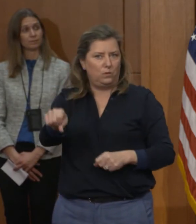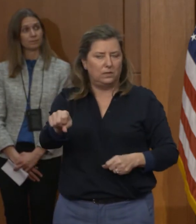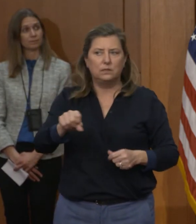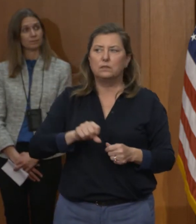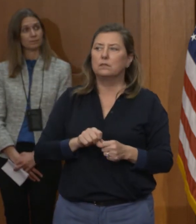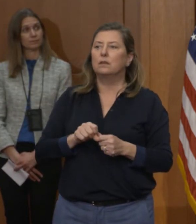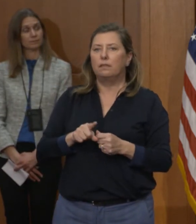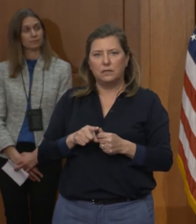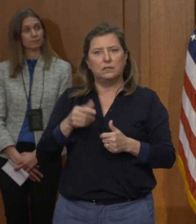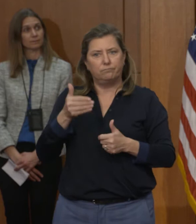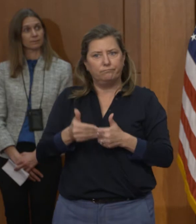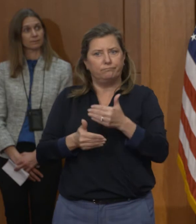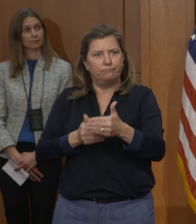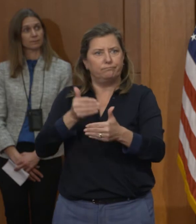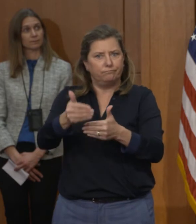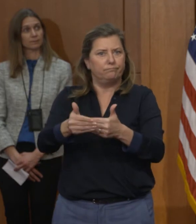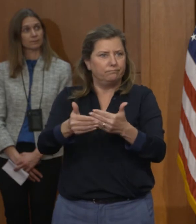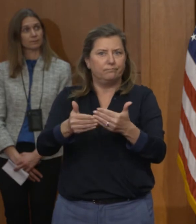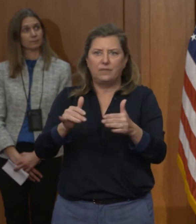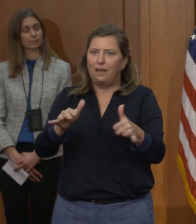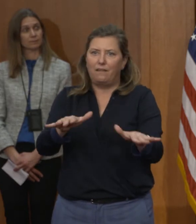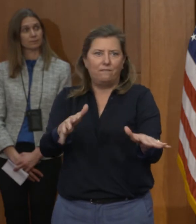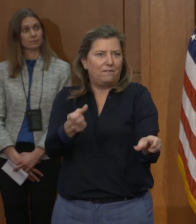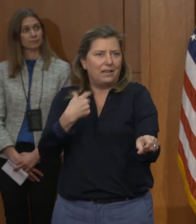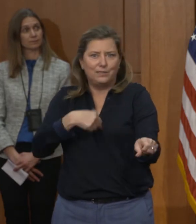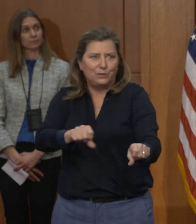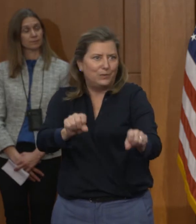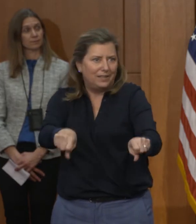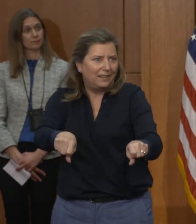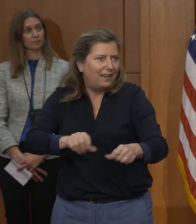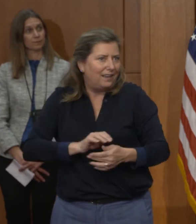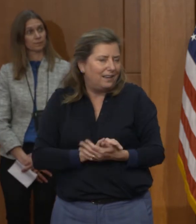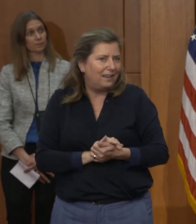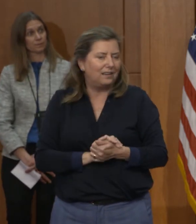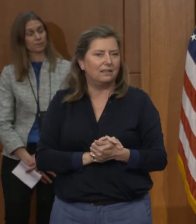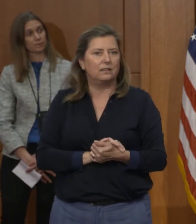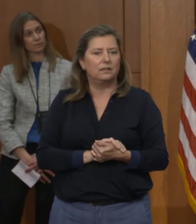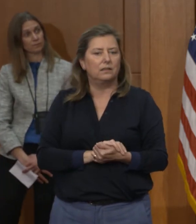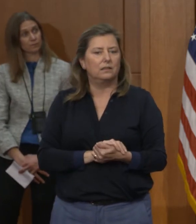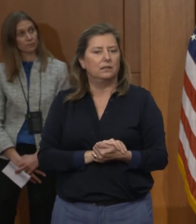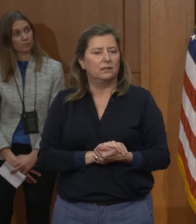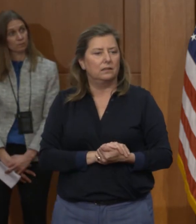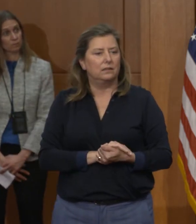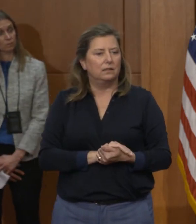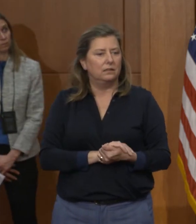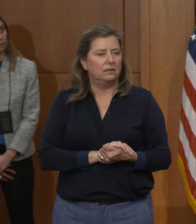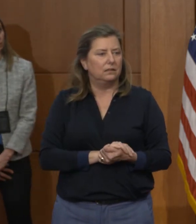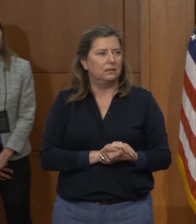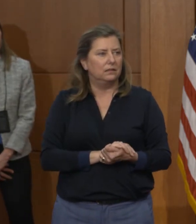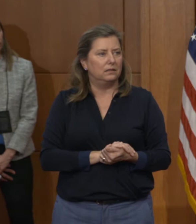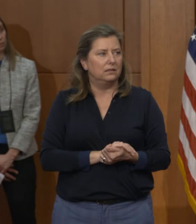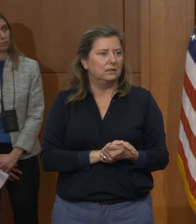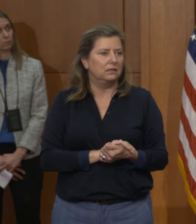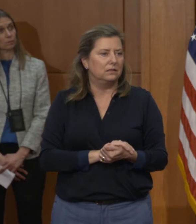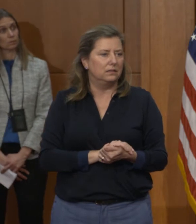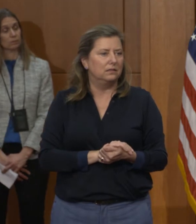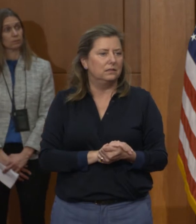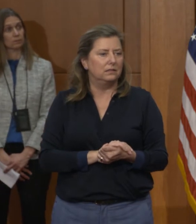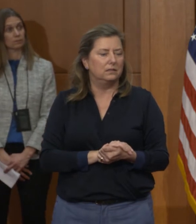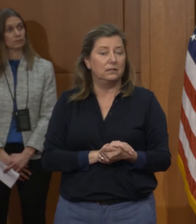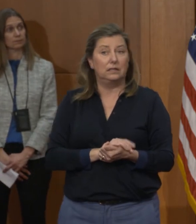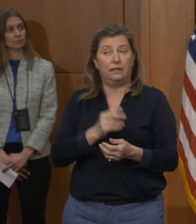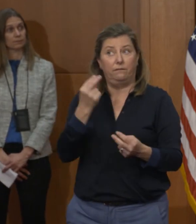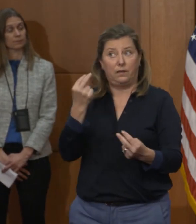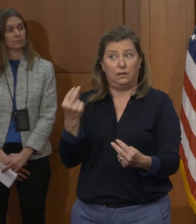a stepwise fashion as fast as we can. But to, you know, just to kind of go back